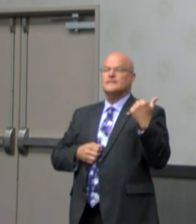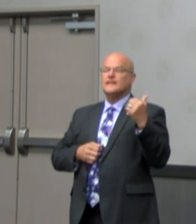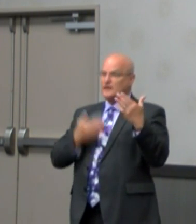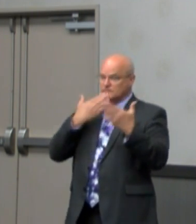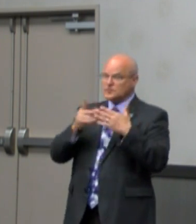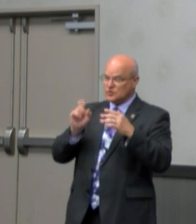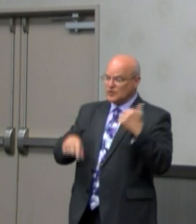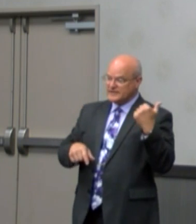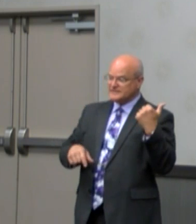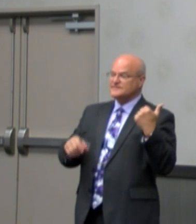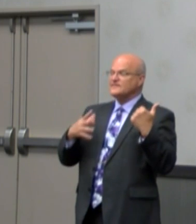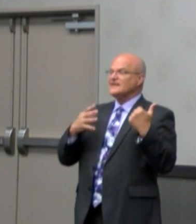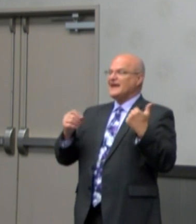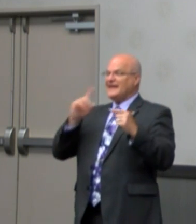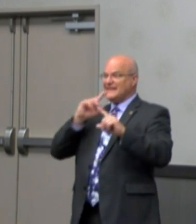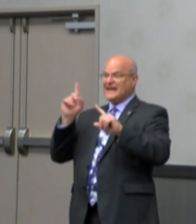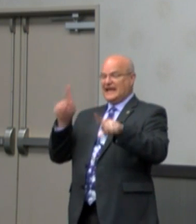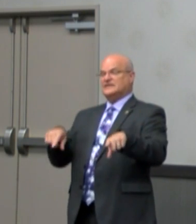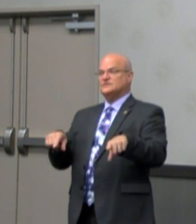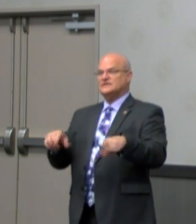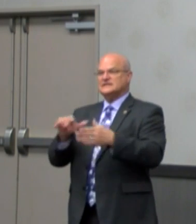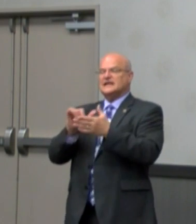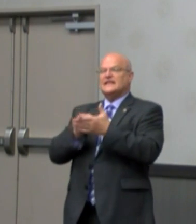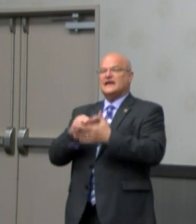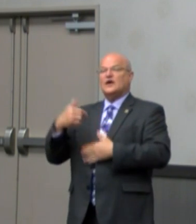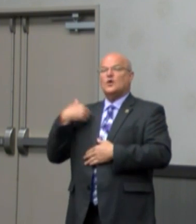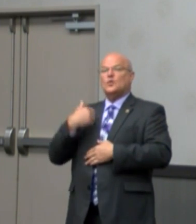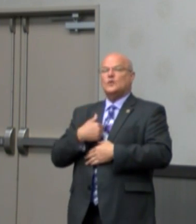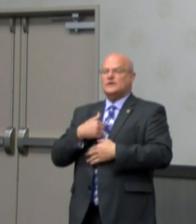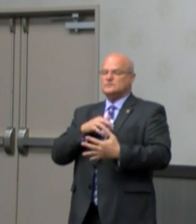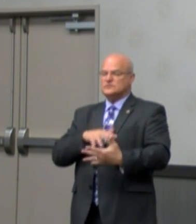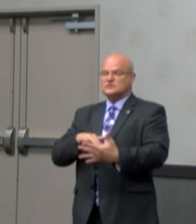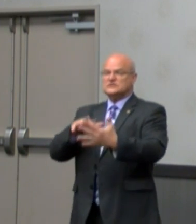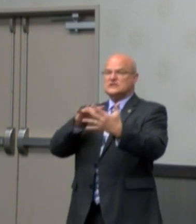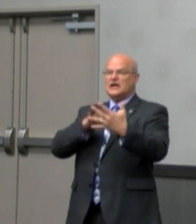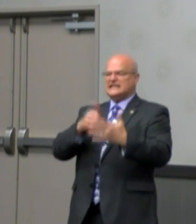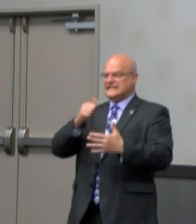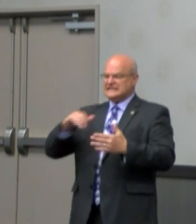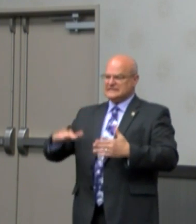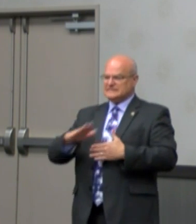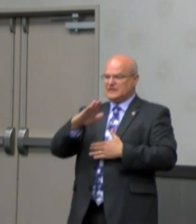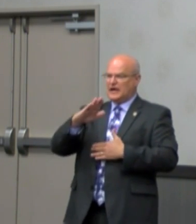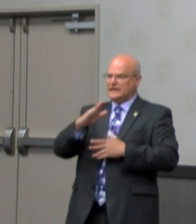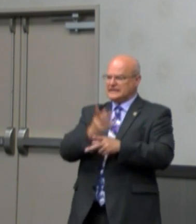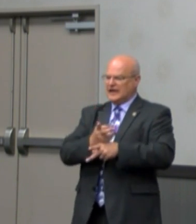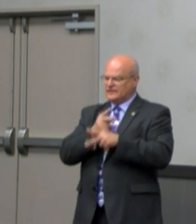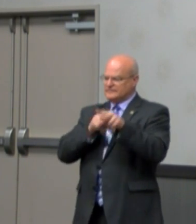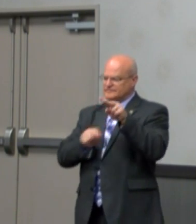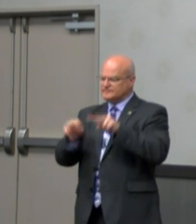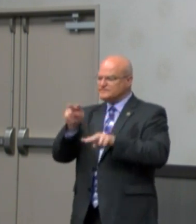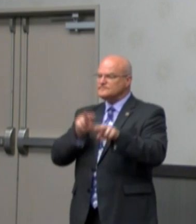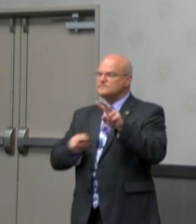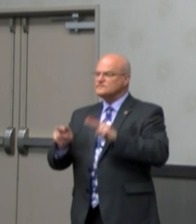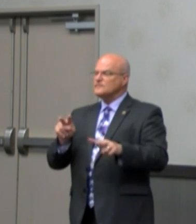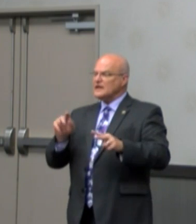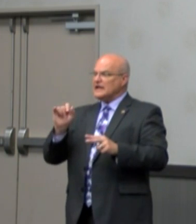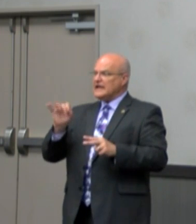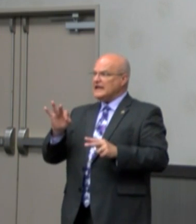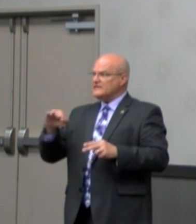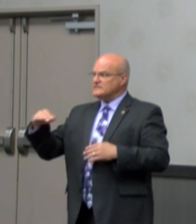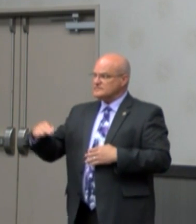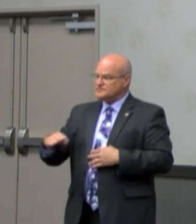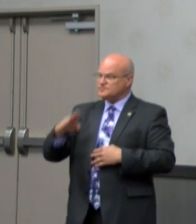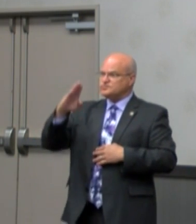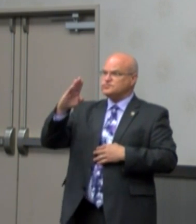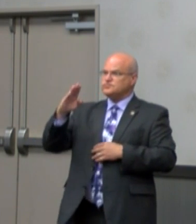Great question, and the answer is that we're going to study any spike very carefully. And so if there's a